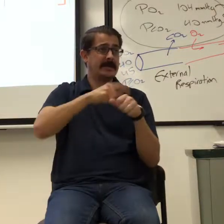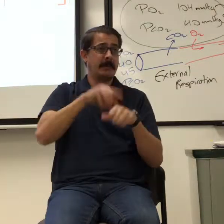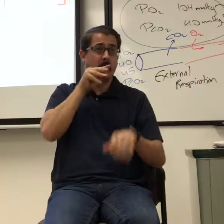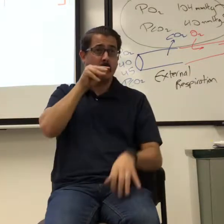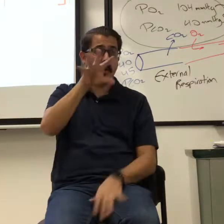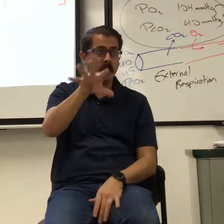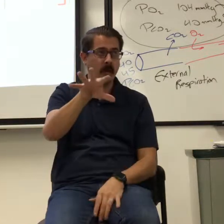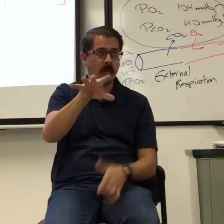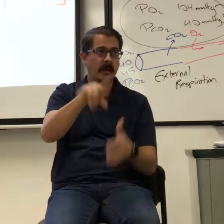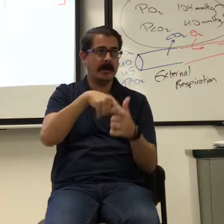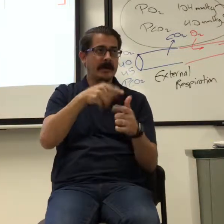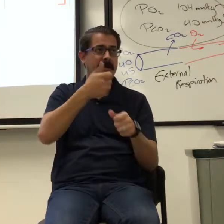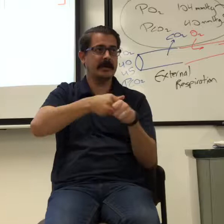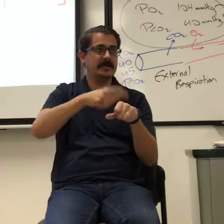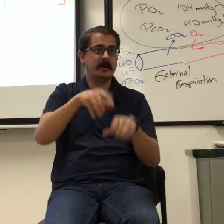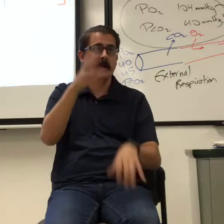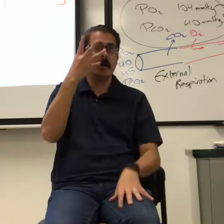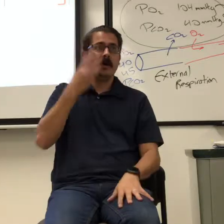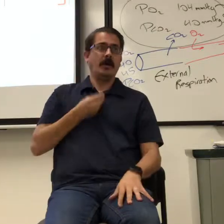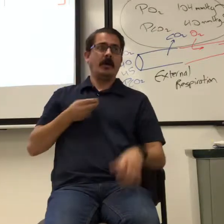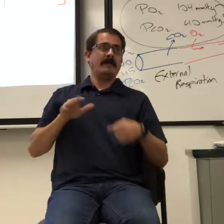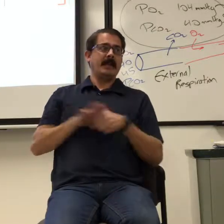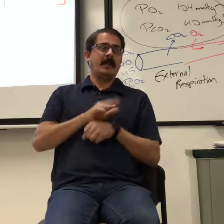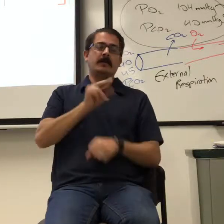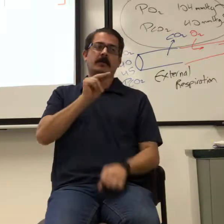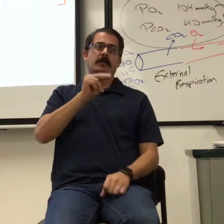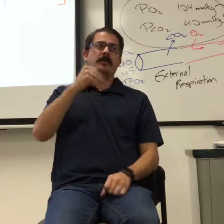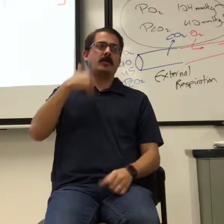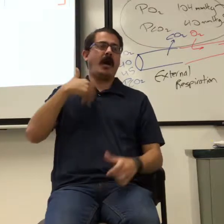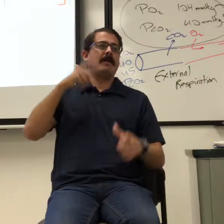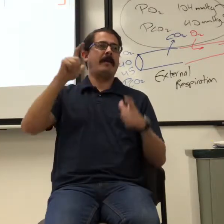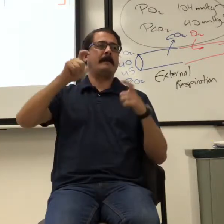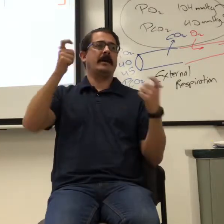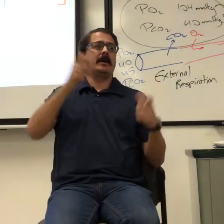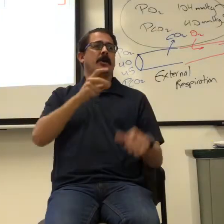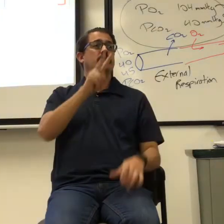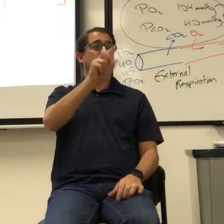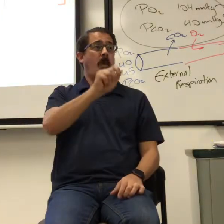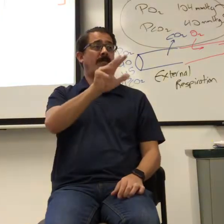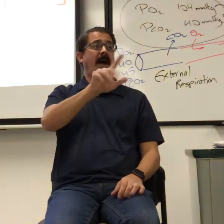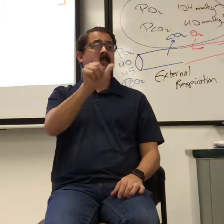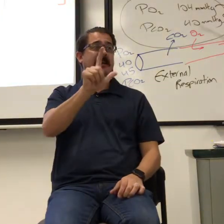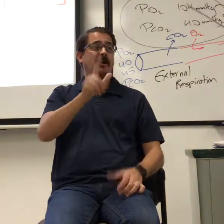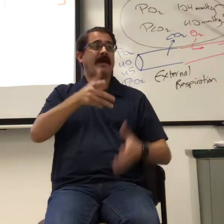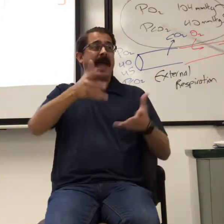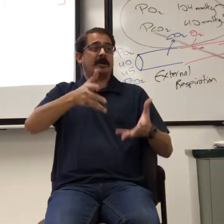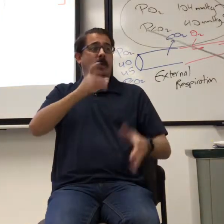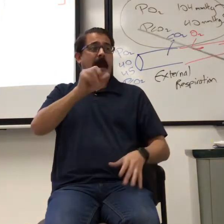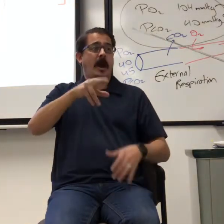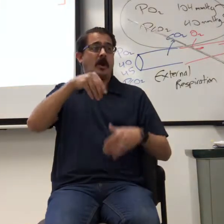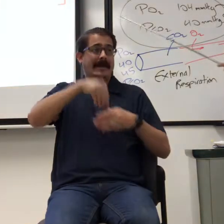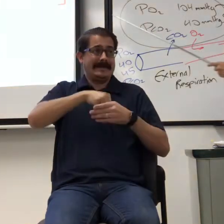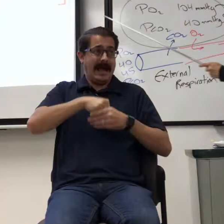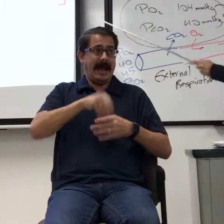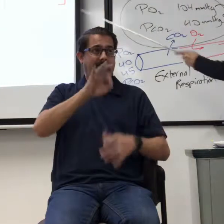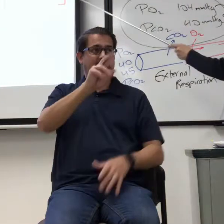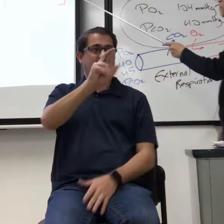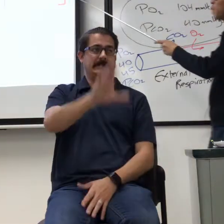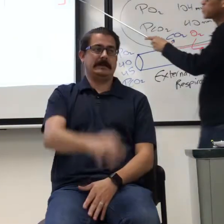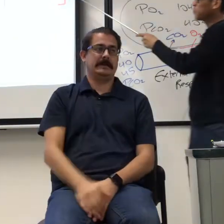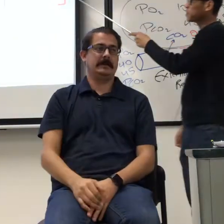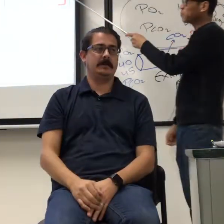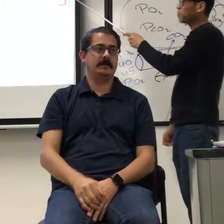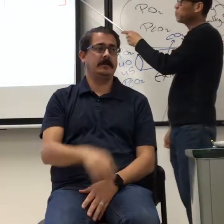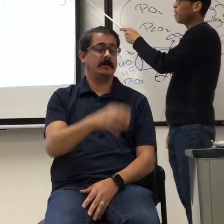then restoring it every time you take a breath in. You have this big 2.5 liters of FRC. Now you